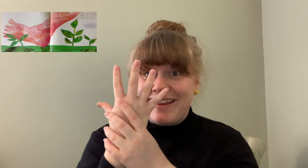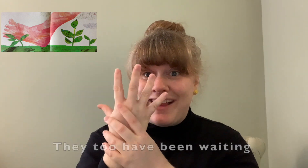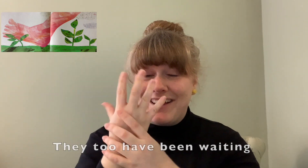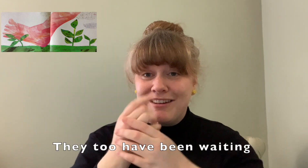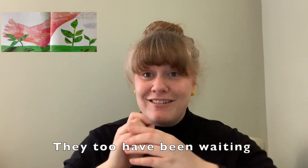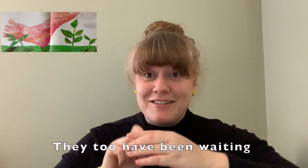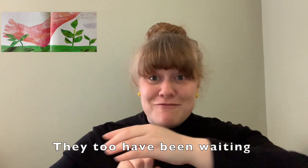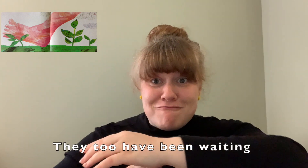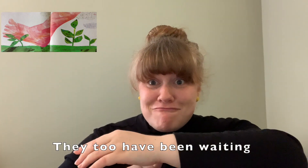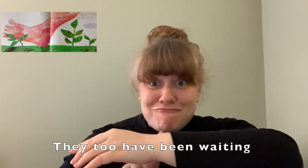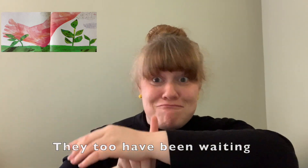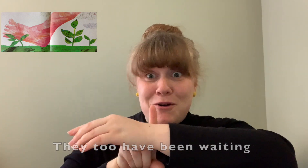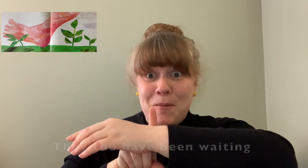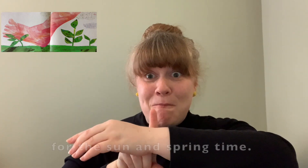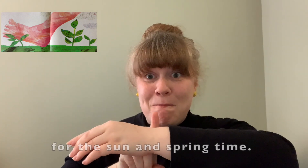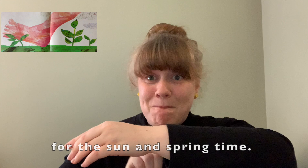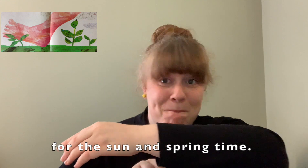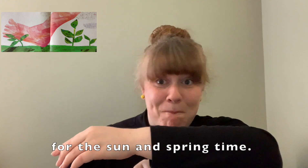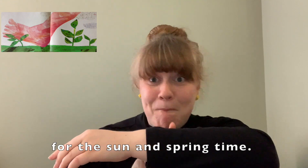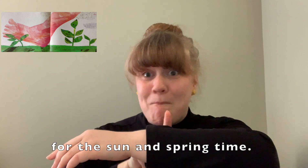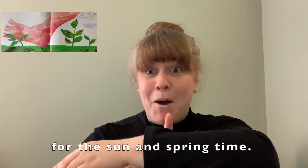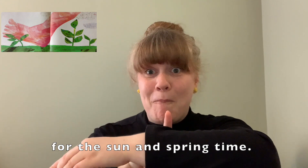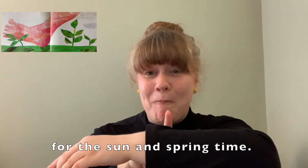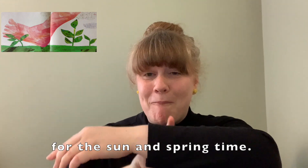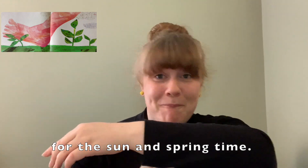They too have been waiting for the sun and springtime.